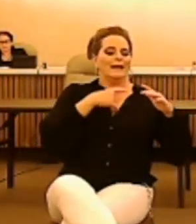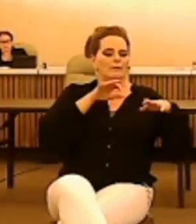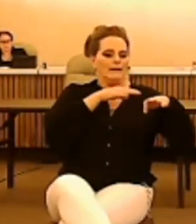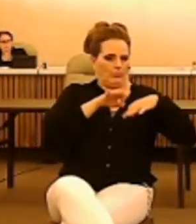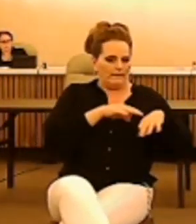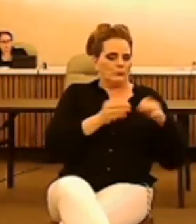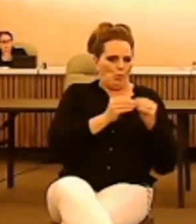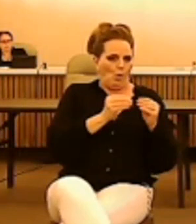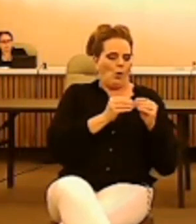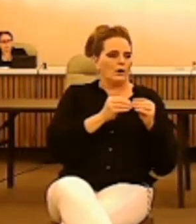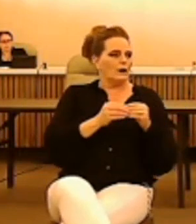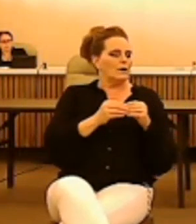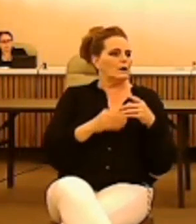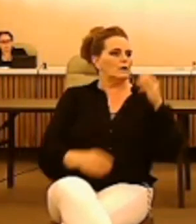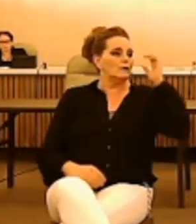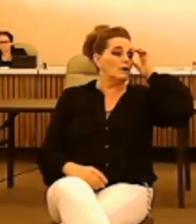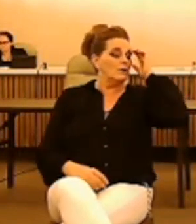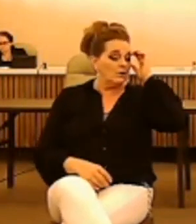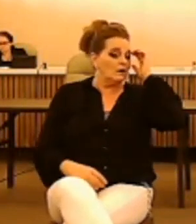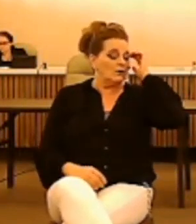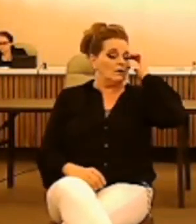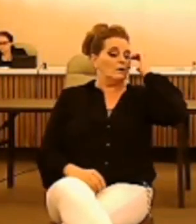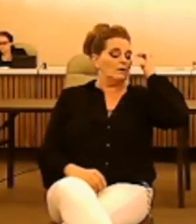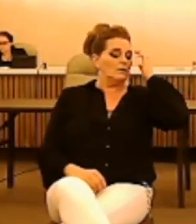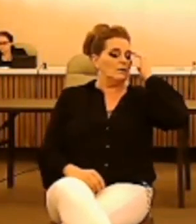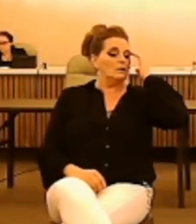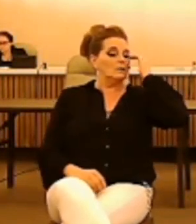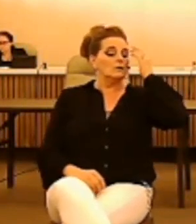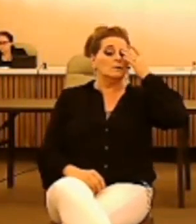can just read mine. Rick. Sorry, hold on. That one.